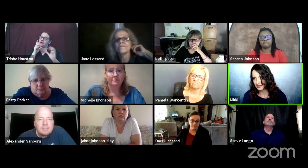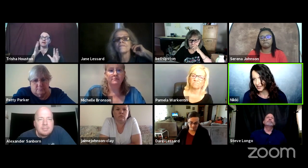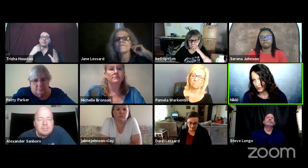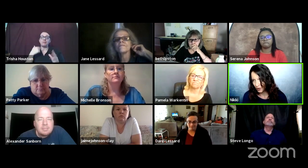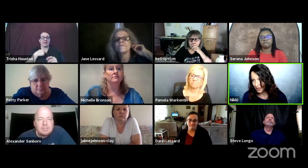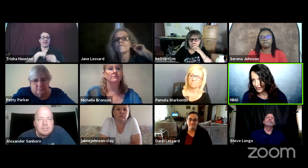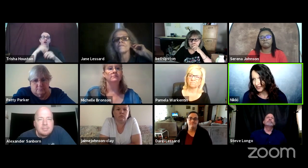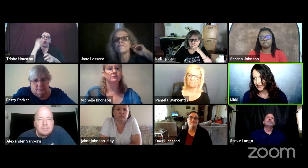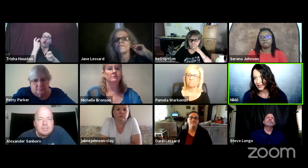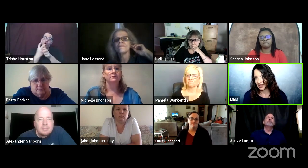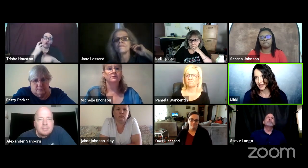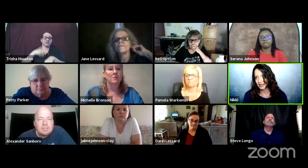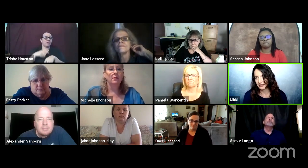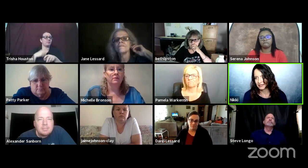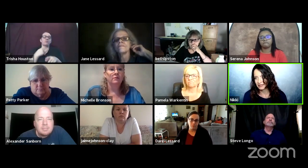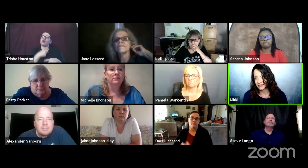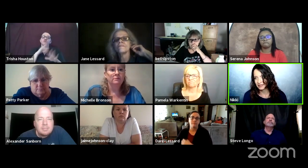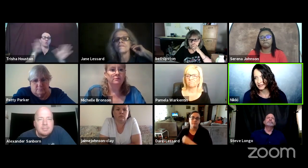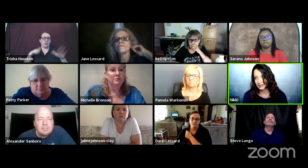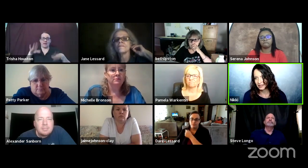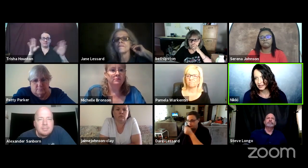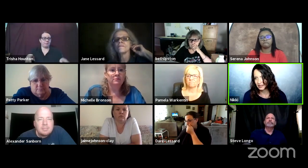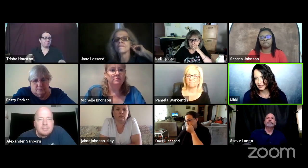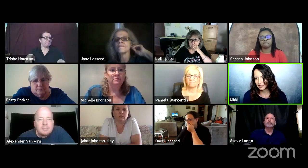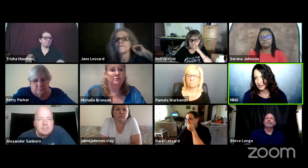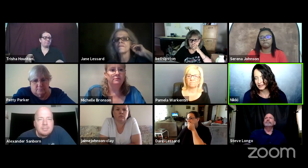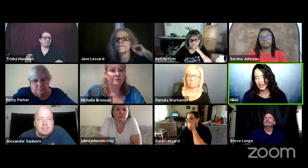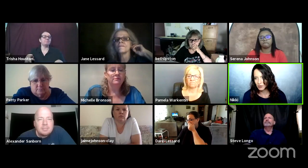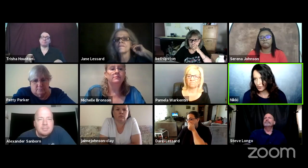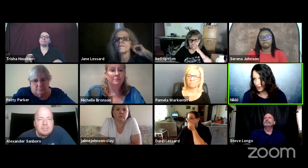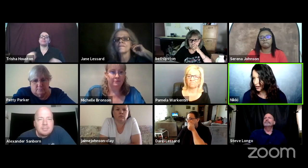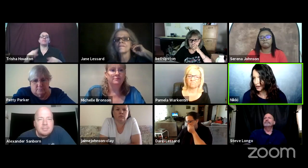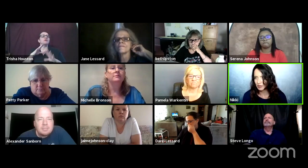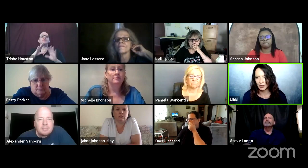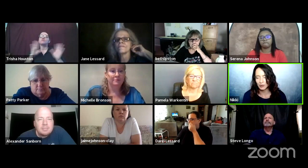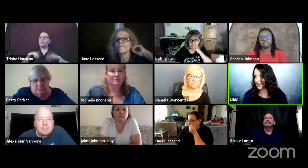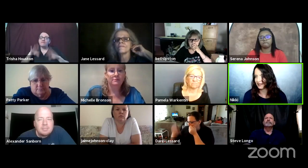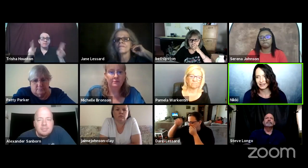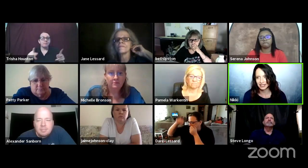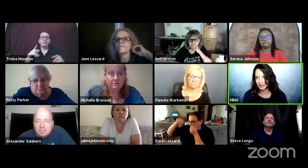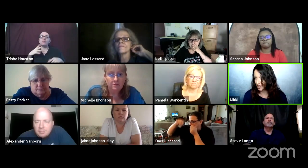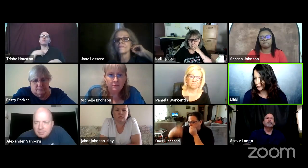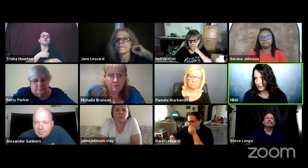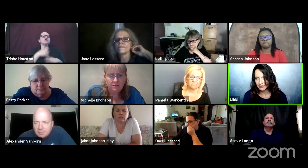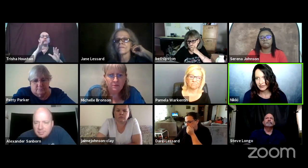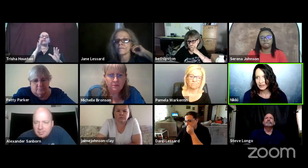deaf women, and times are hard, but we cannot give up.